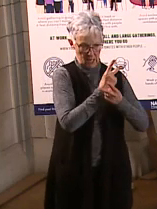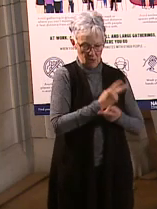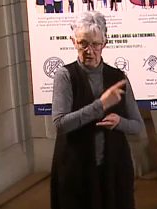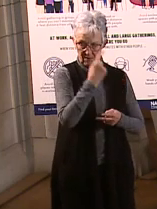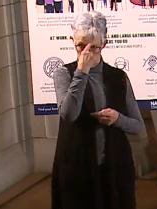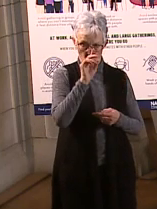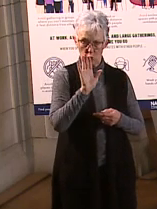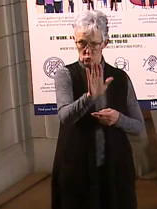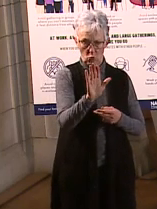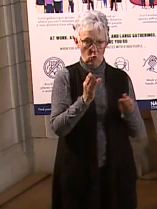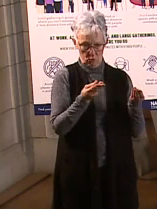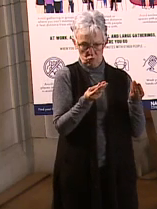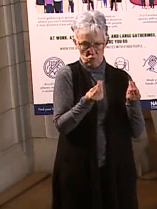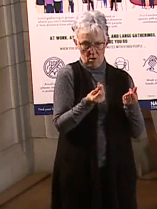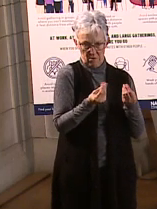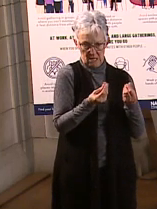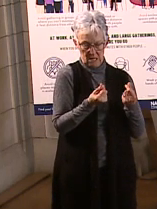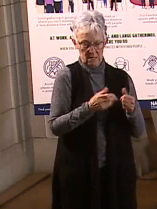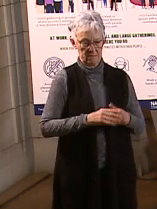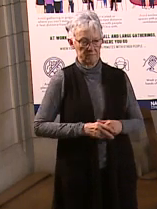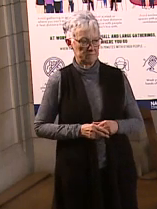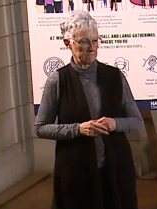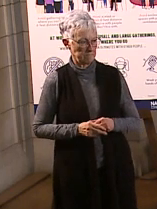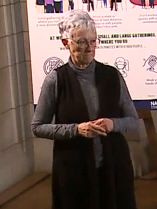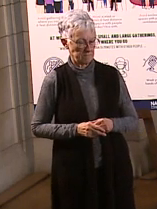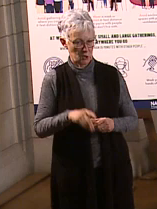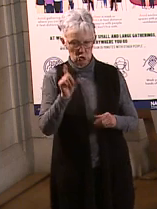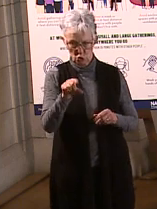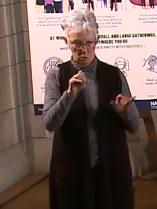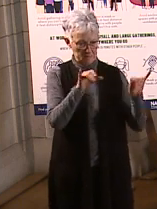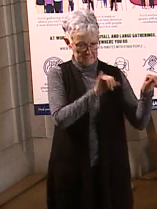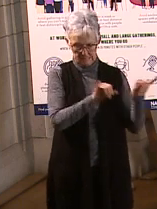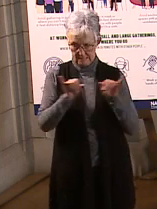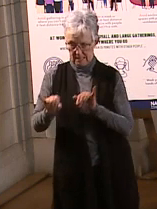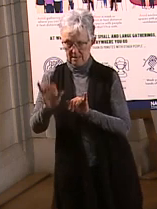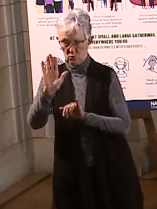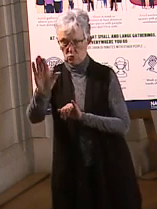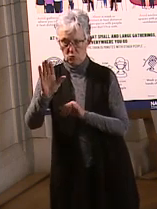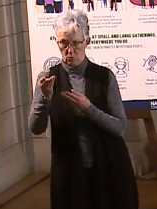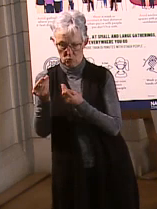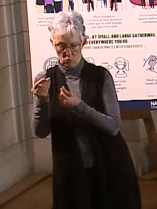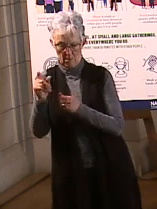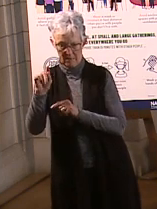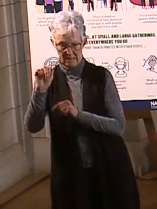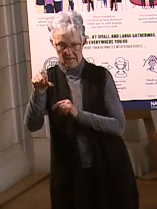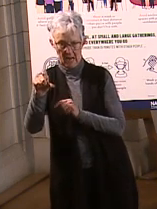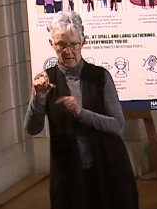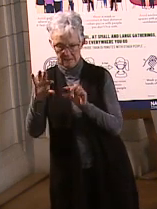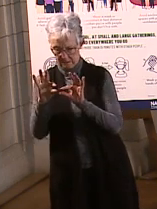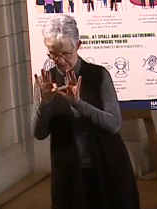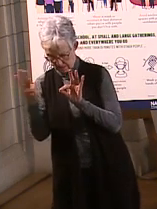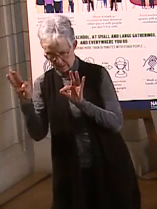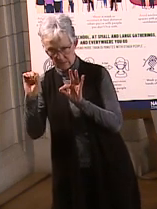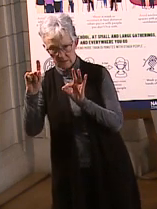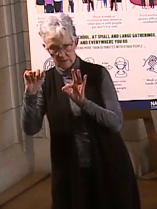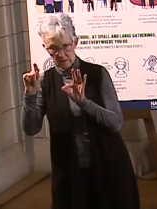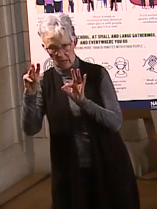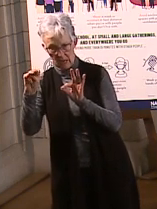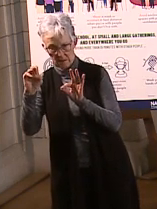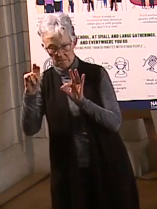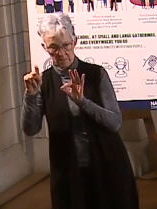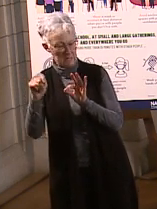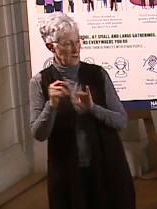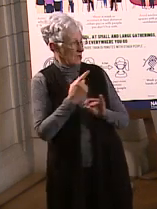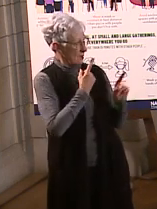should align with your real property tax statement. And as we scroll down, the red amount is the amount of the